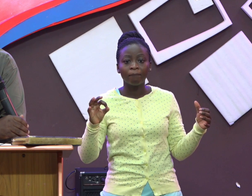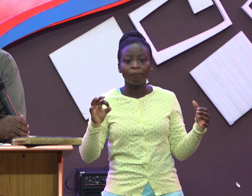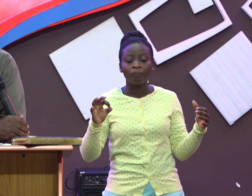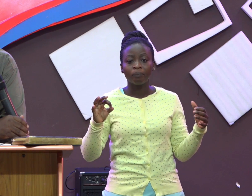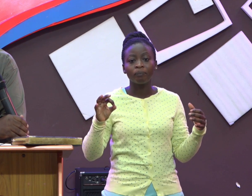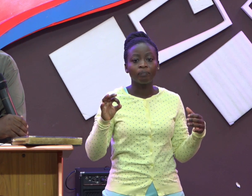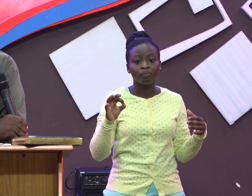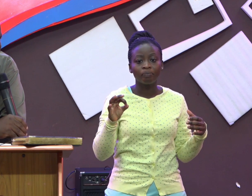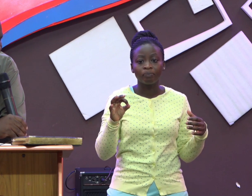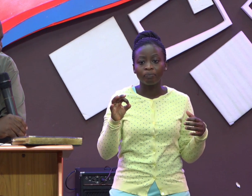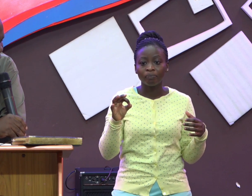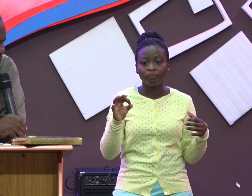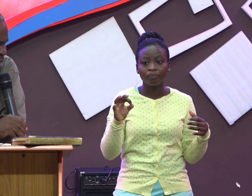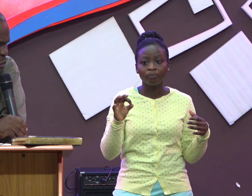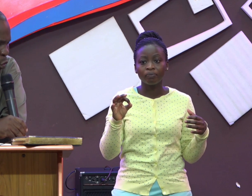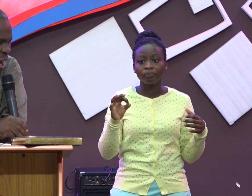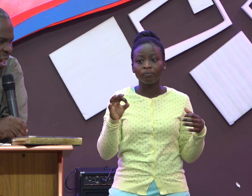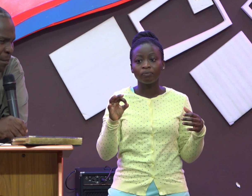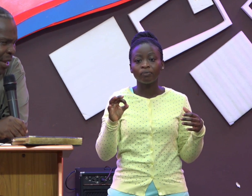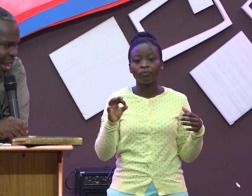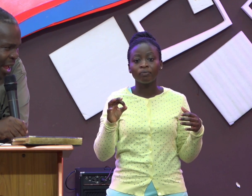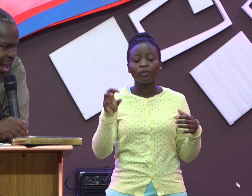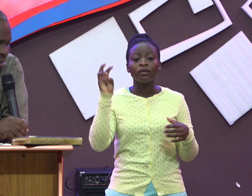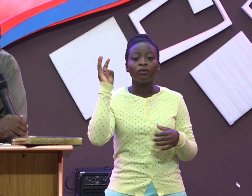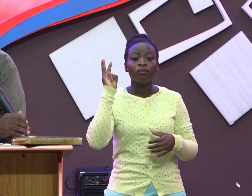It's not a weak spirit who can